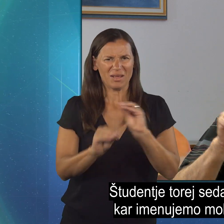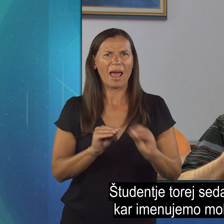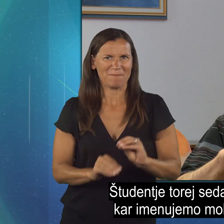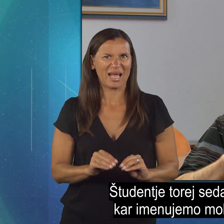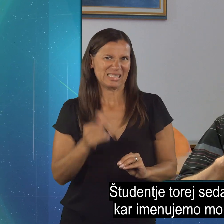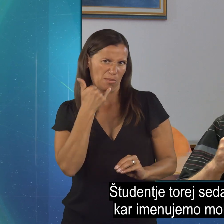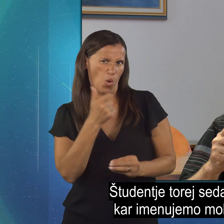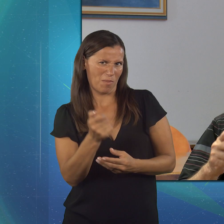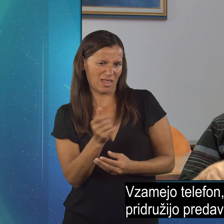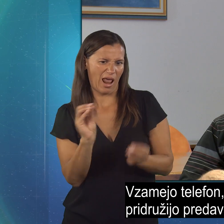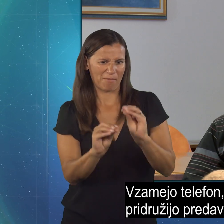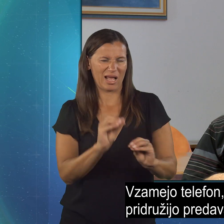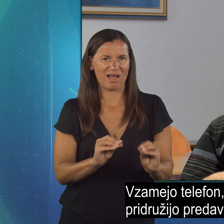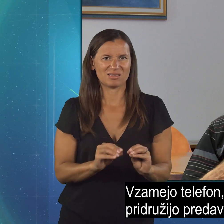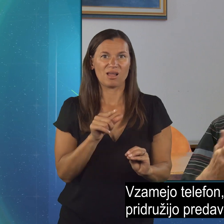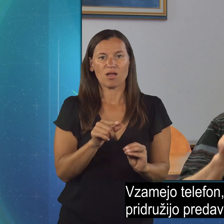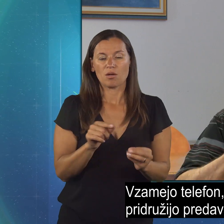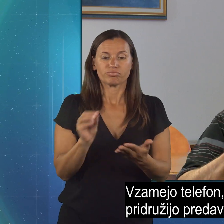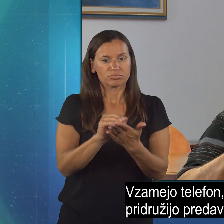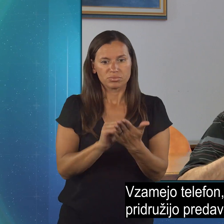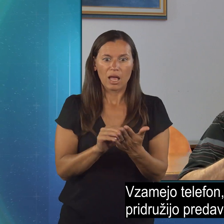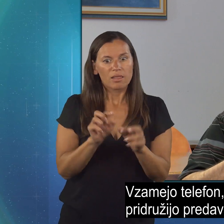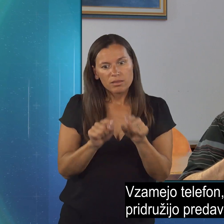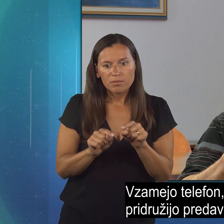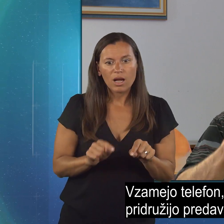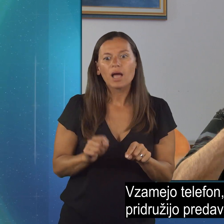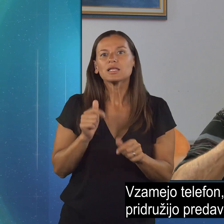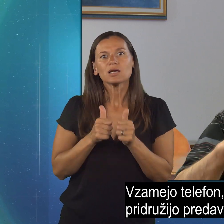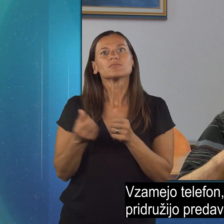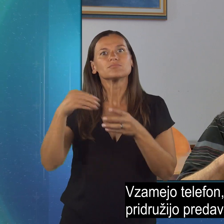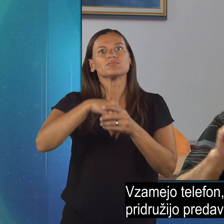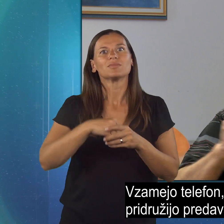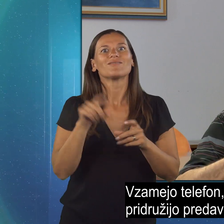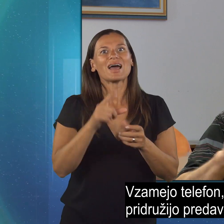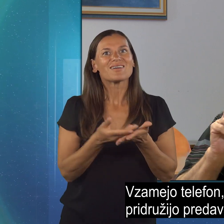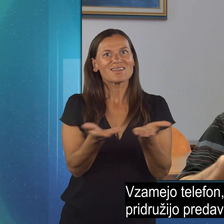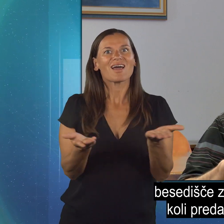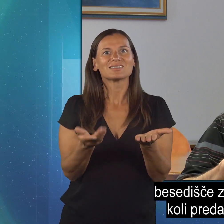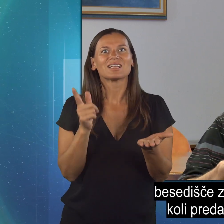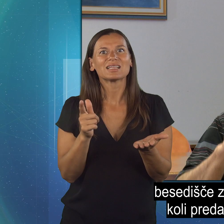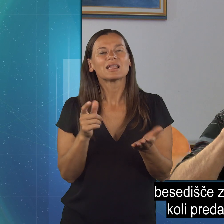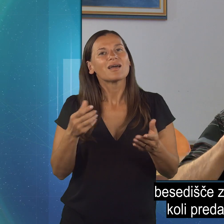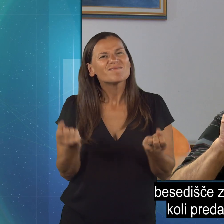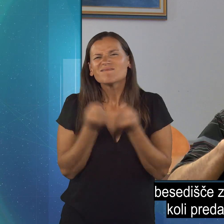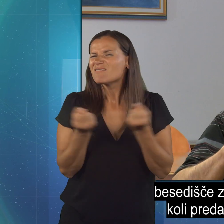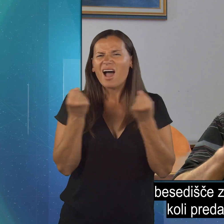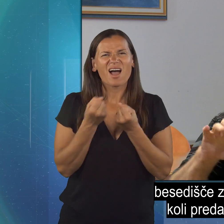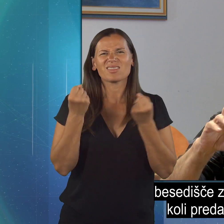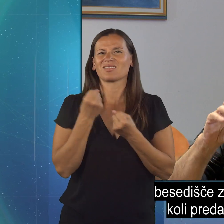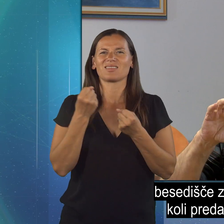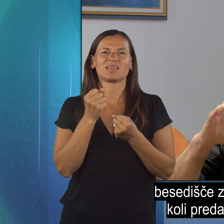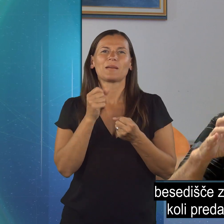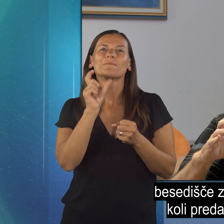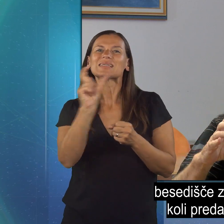mobile application. They just pick up their phone, they can type in and join the class and practice vocabulary for